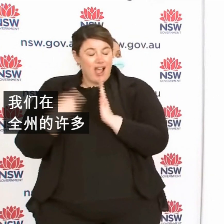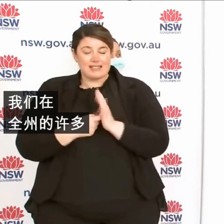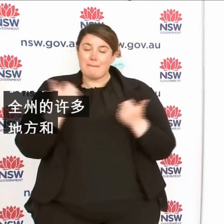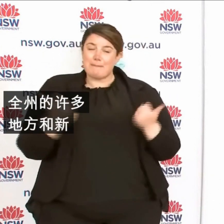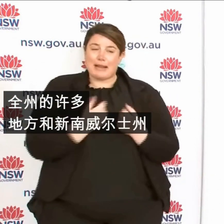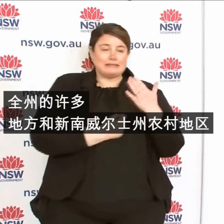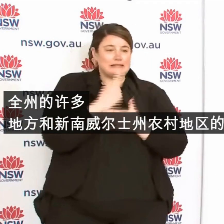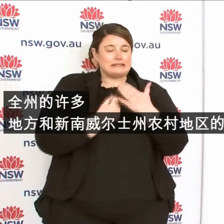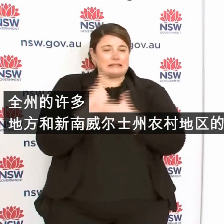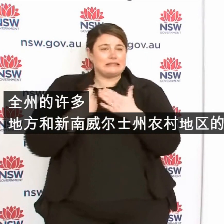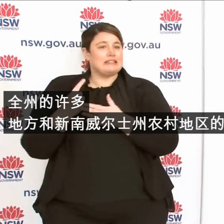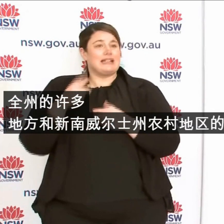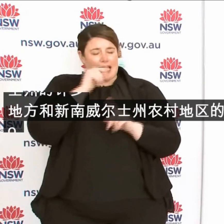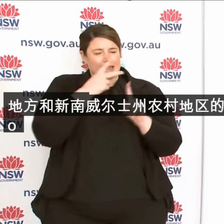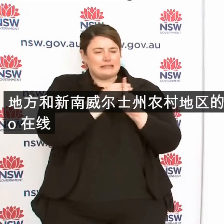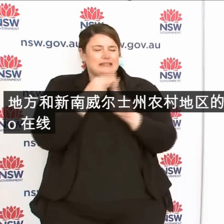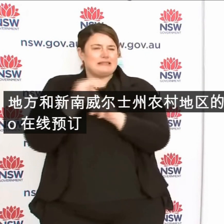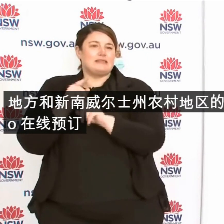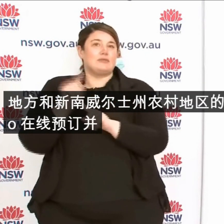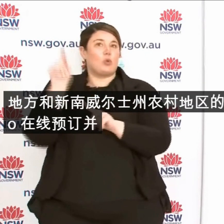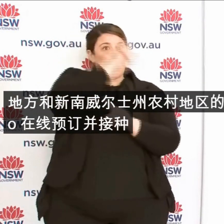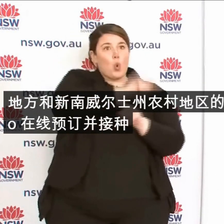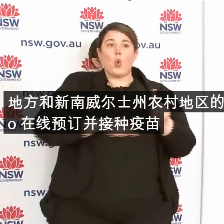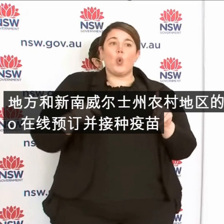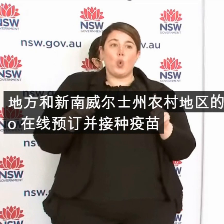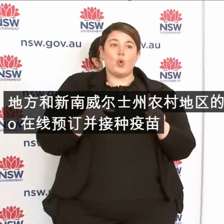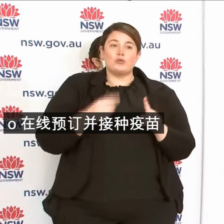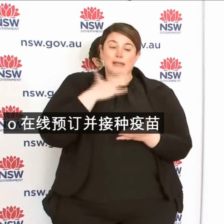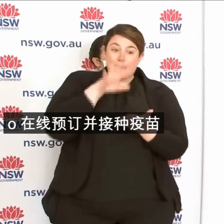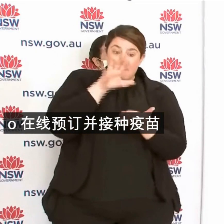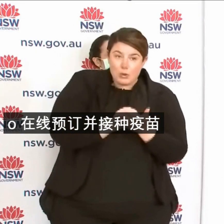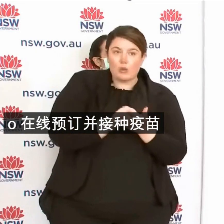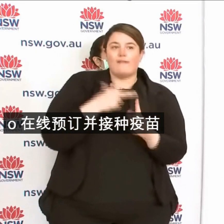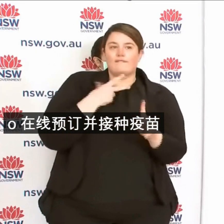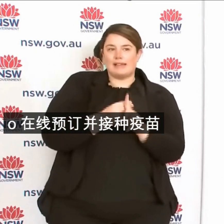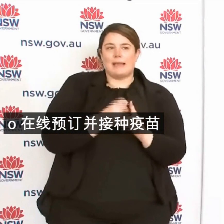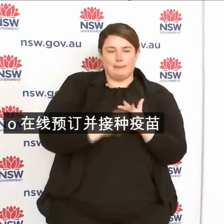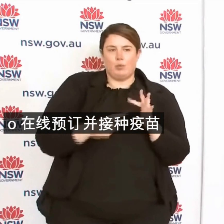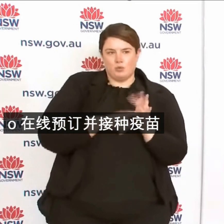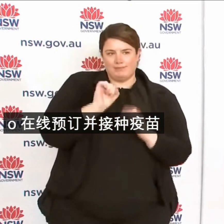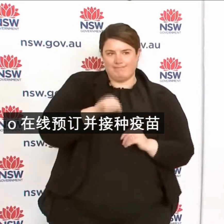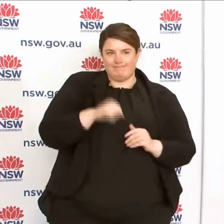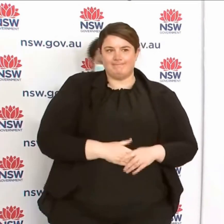points in regional and rural New South Wales. So get online, book in and get vaccinated. Thank you.